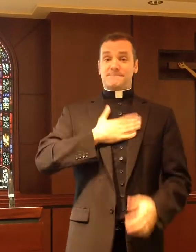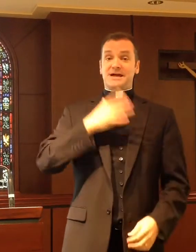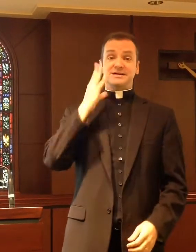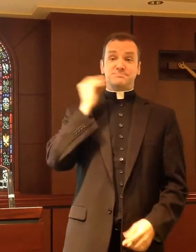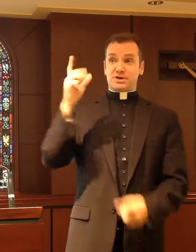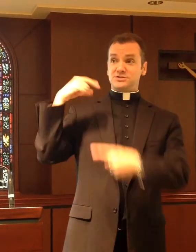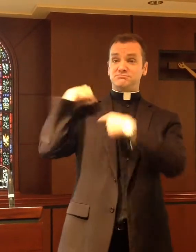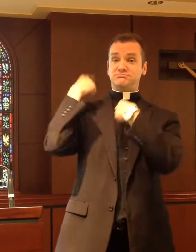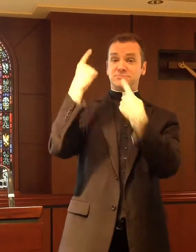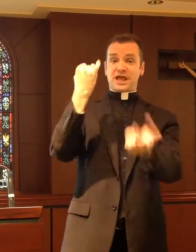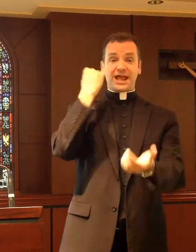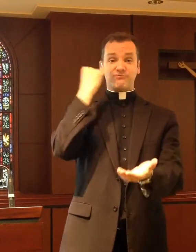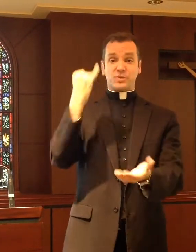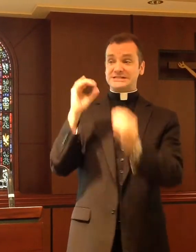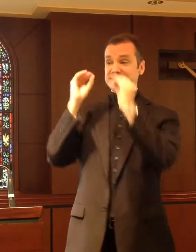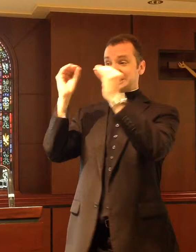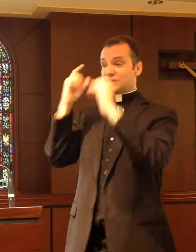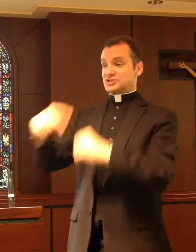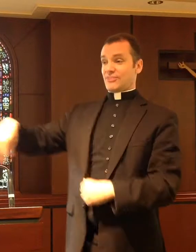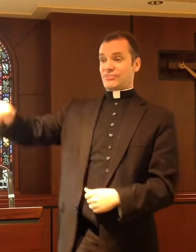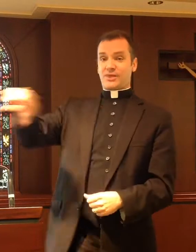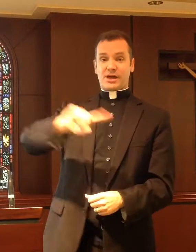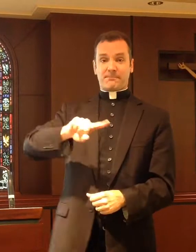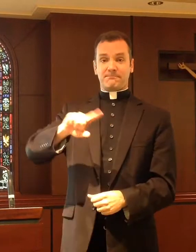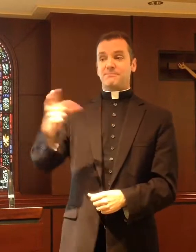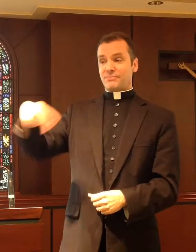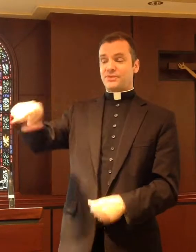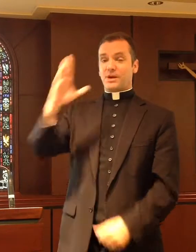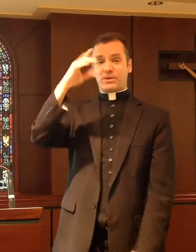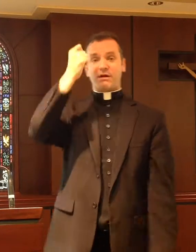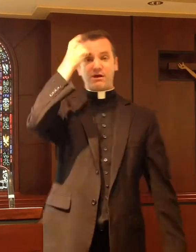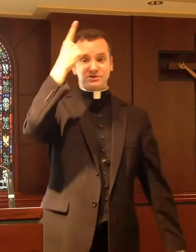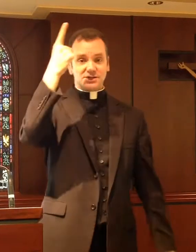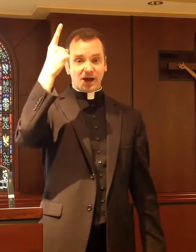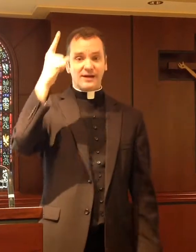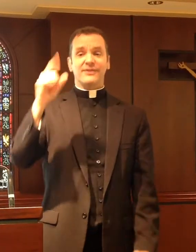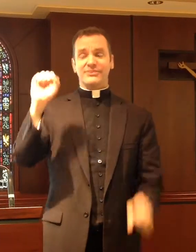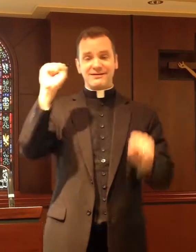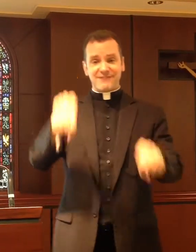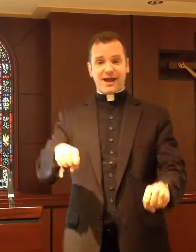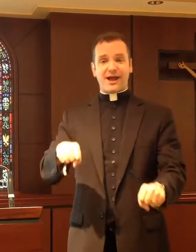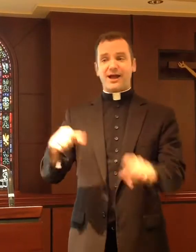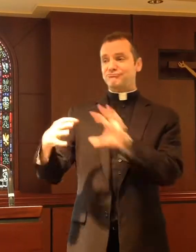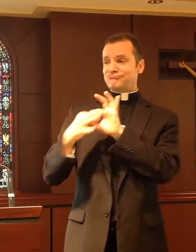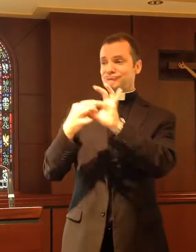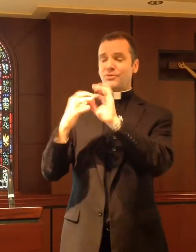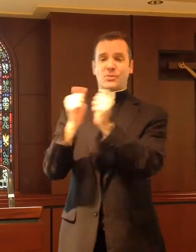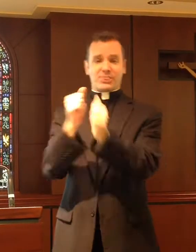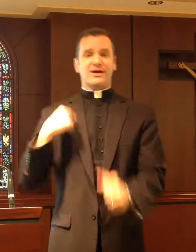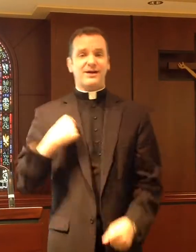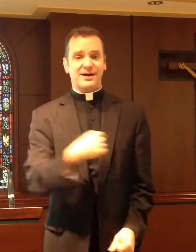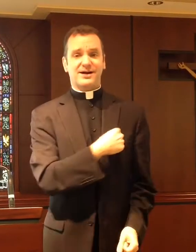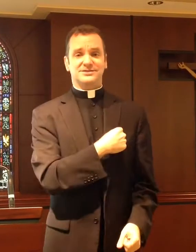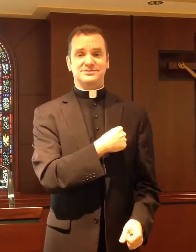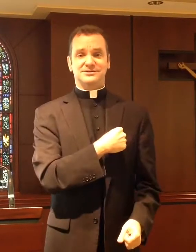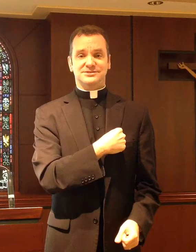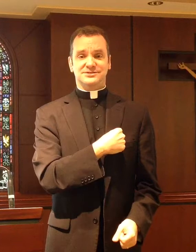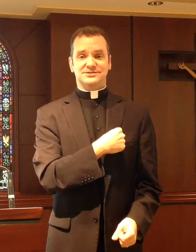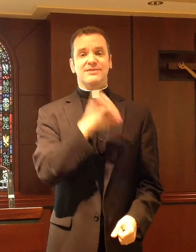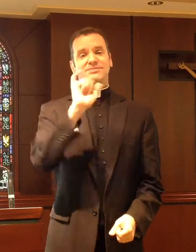like. And honestly, in my experience in the past, if I teach them, they will understand. And you can have a